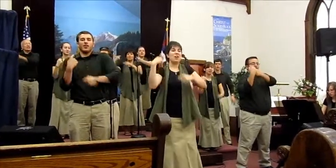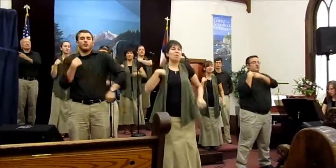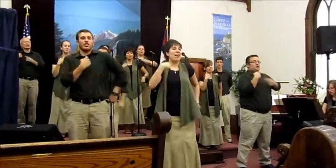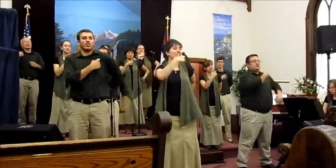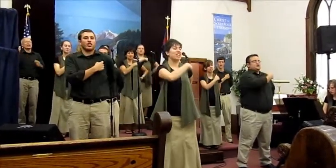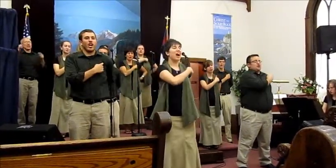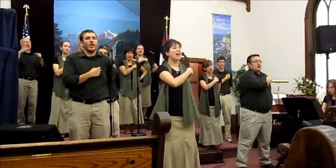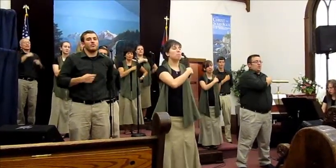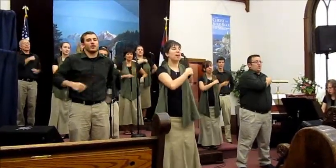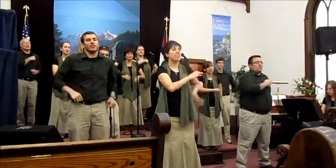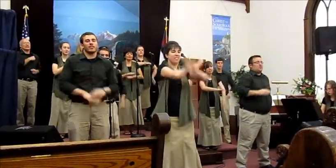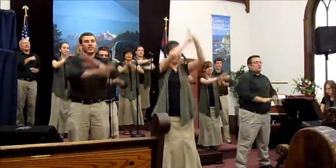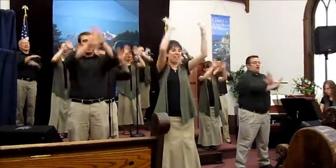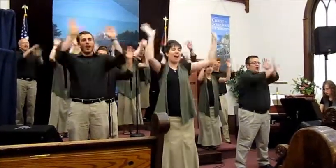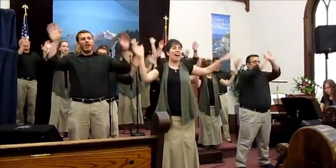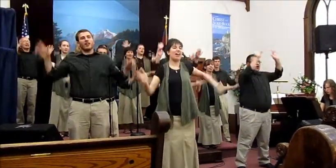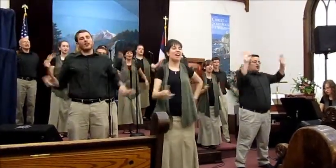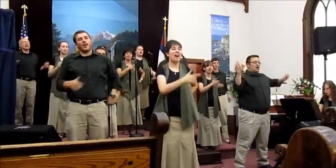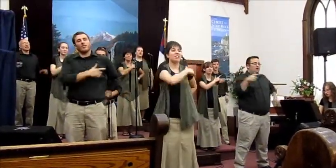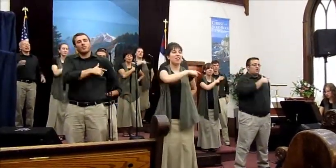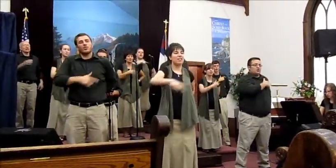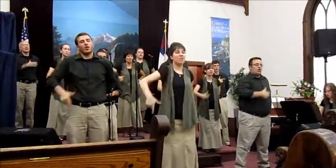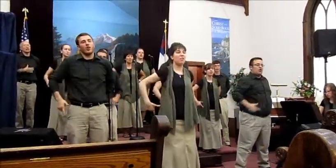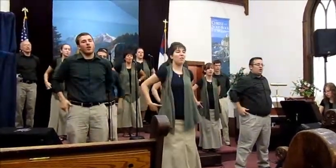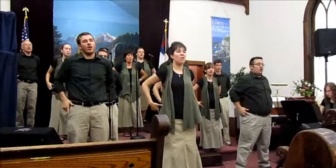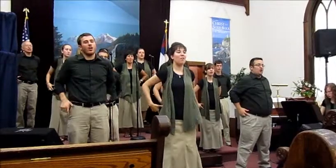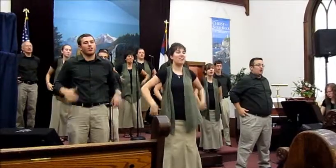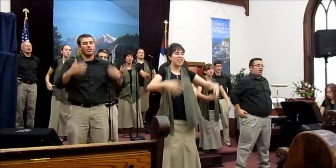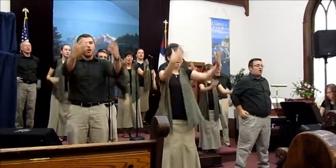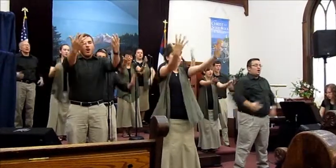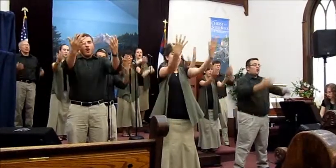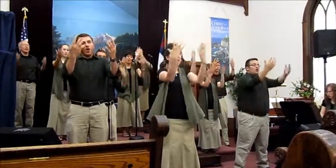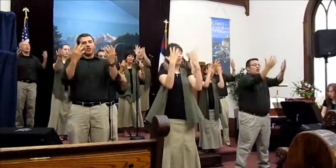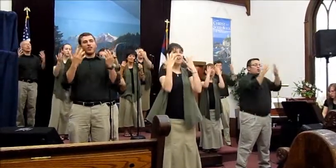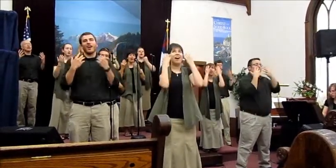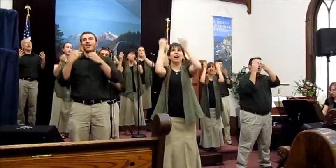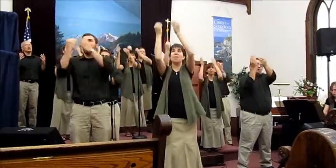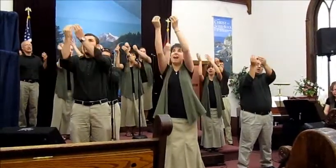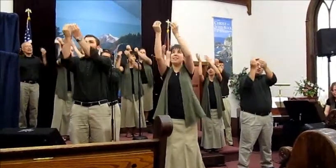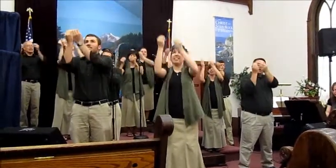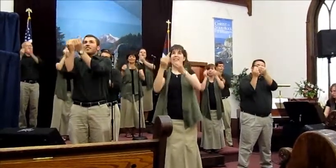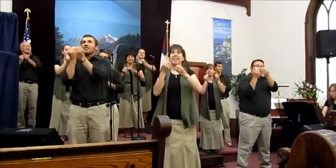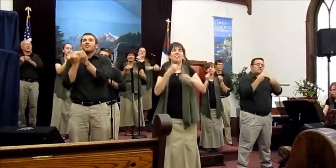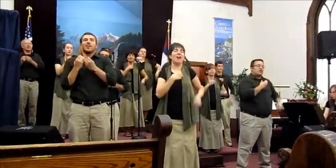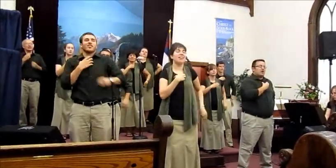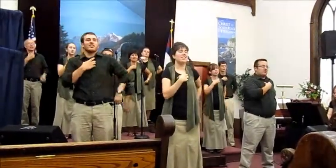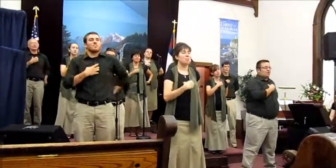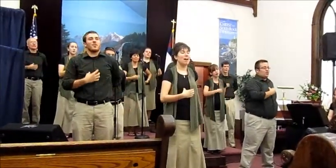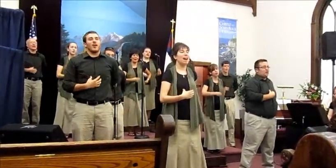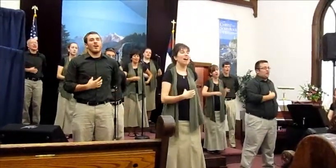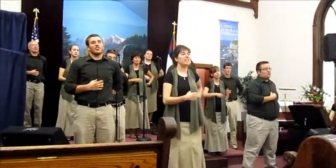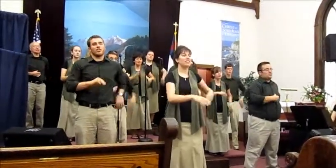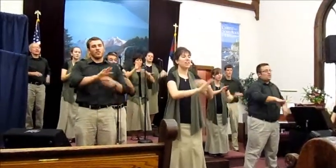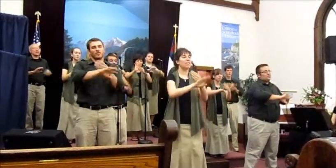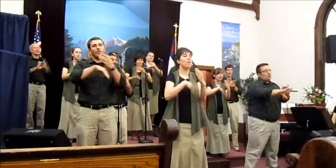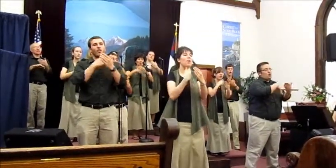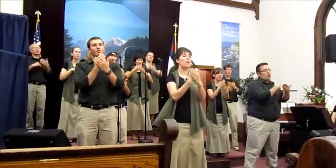we shine with the light of the Lord. Oh, come and give us a passion for